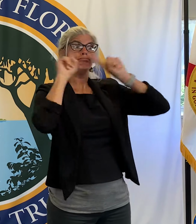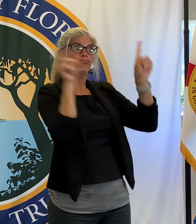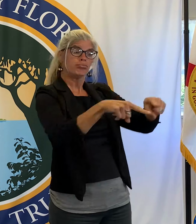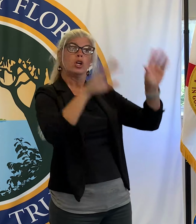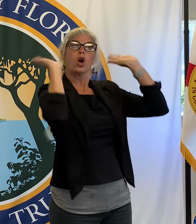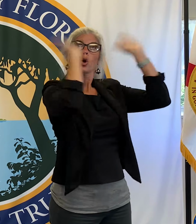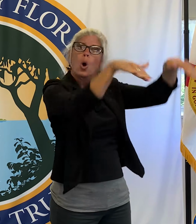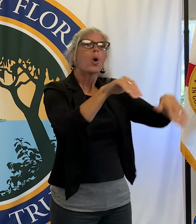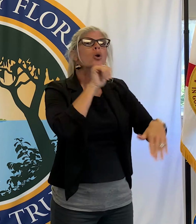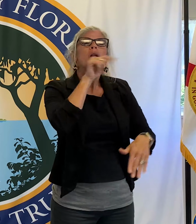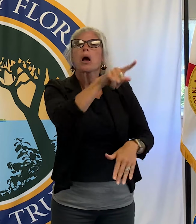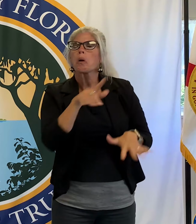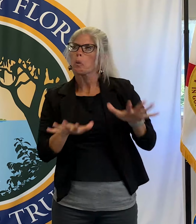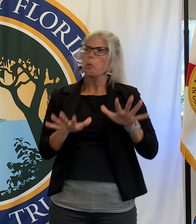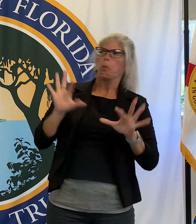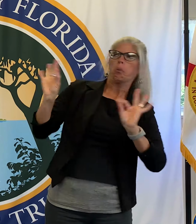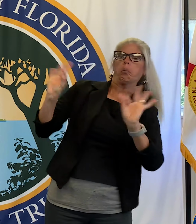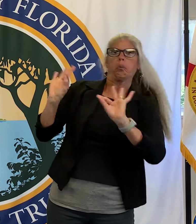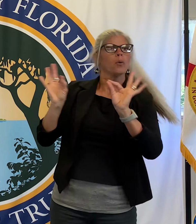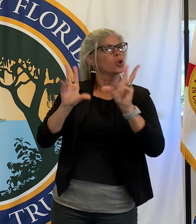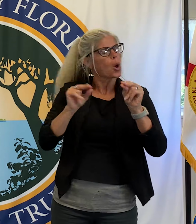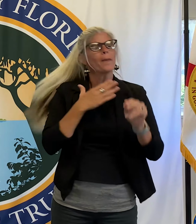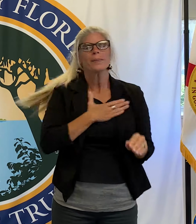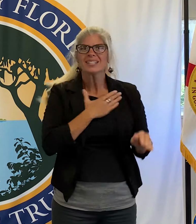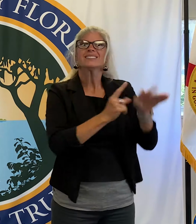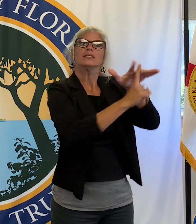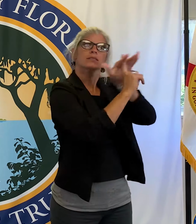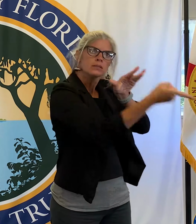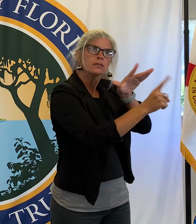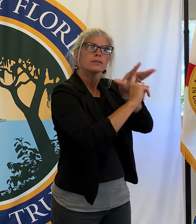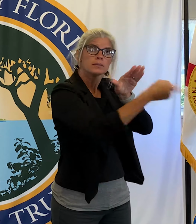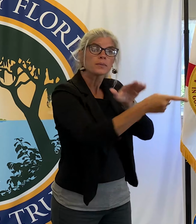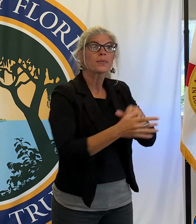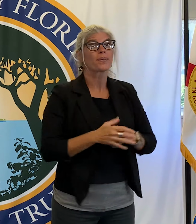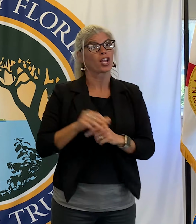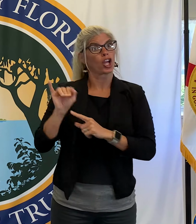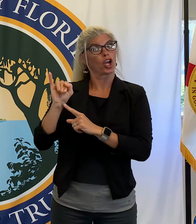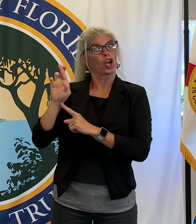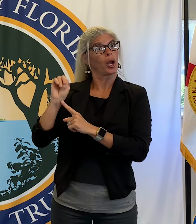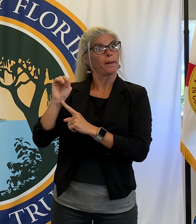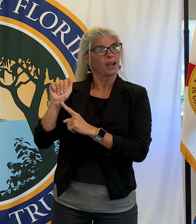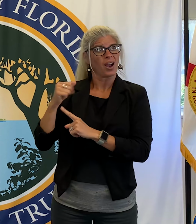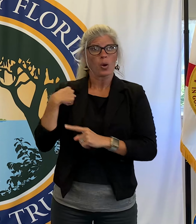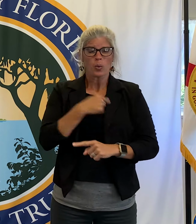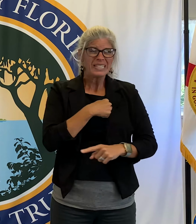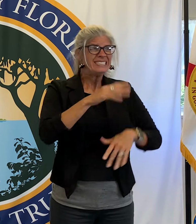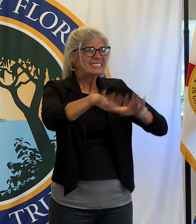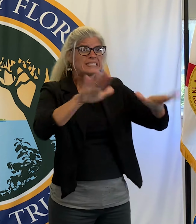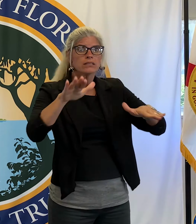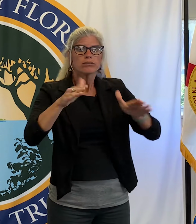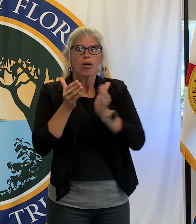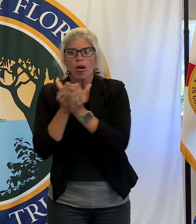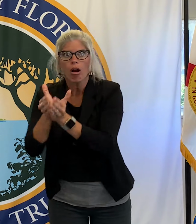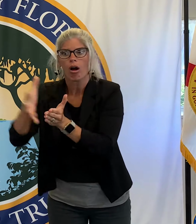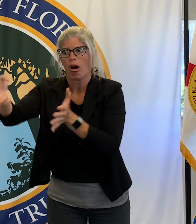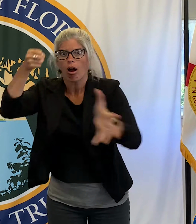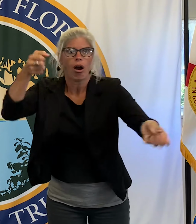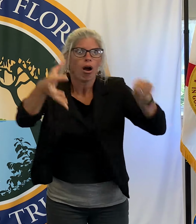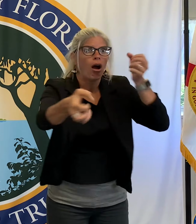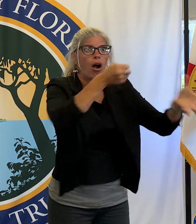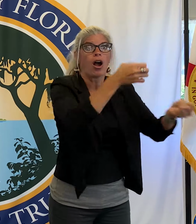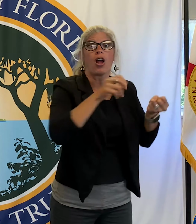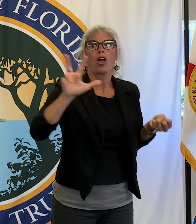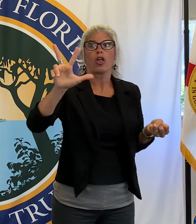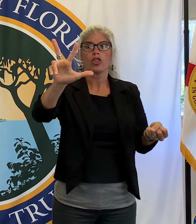rescued 363 people and 79 animals from rooftops or front porches. Most of these were all in an